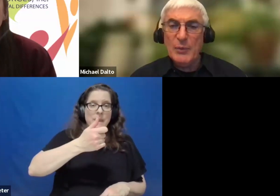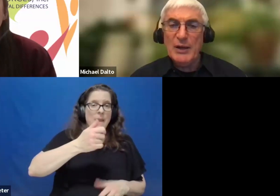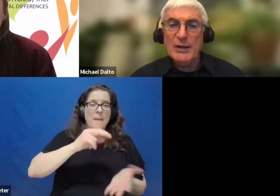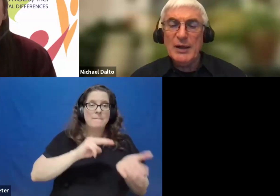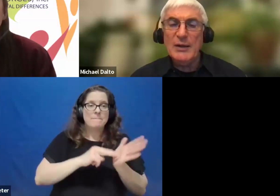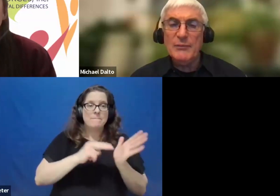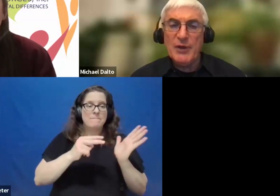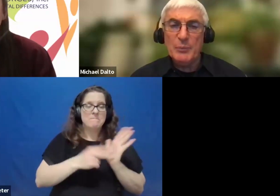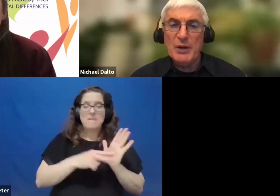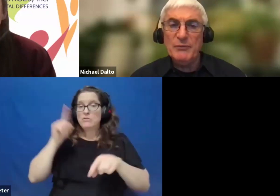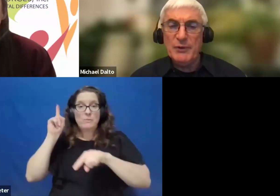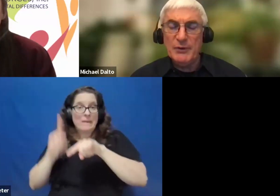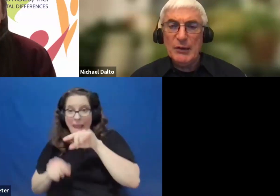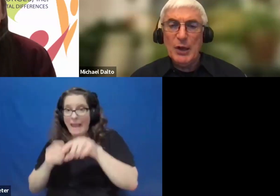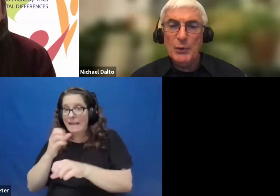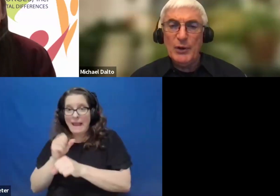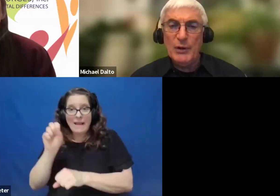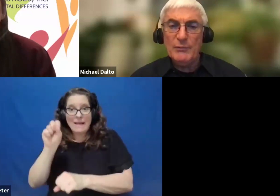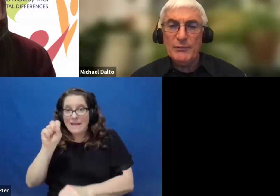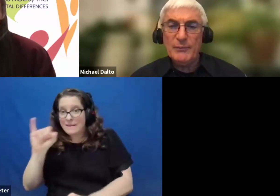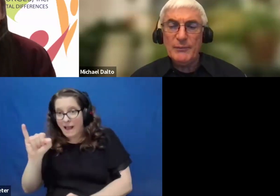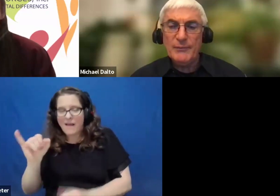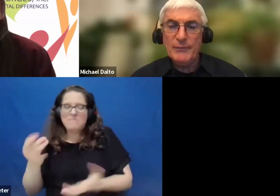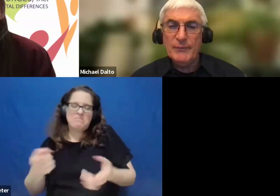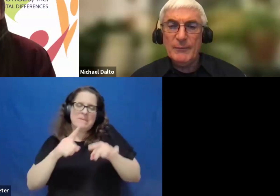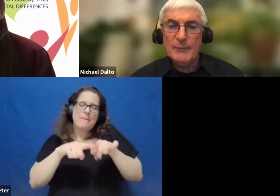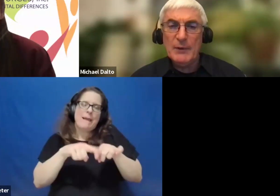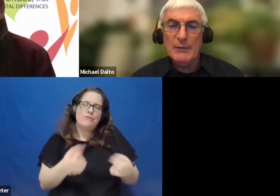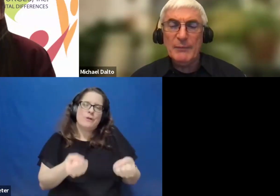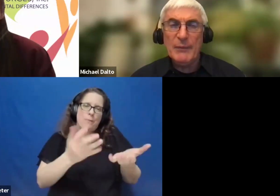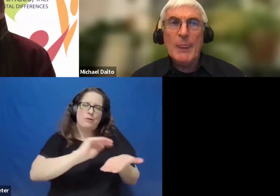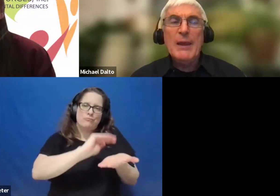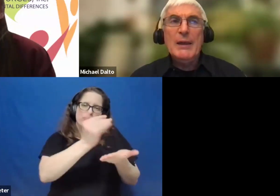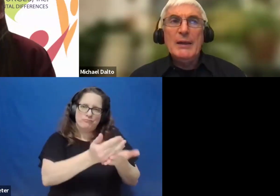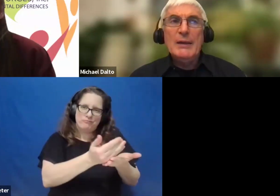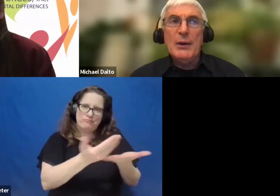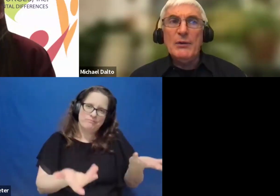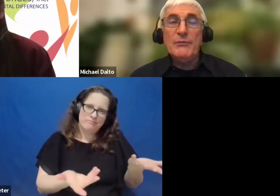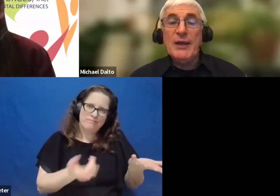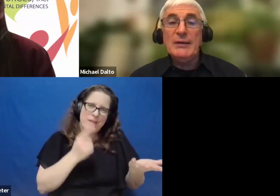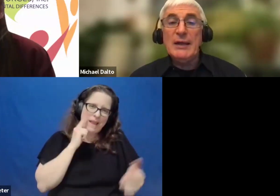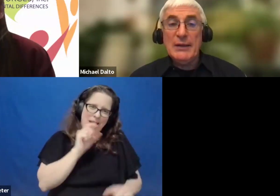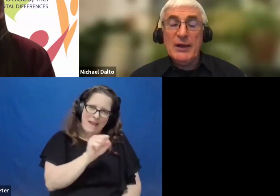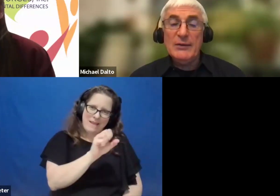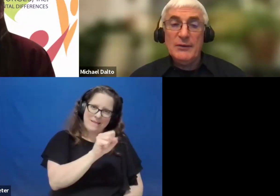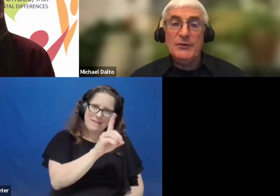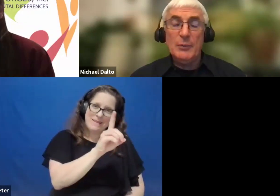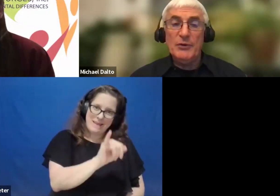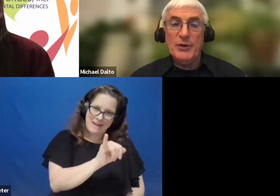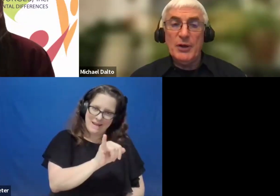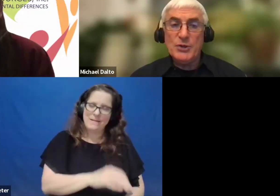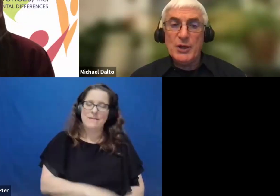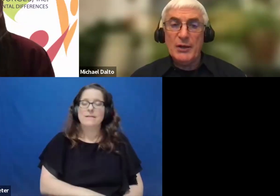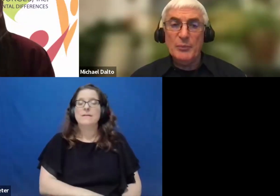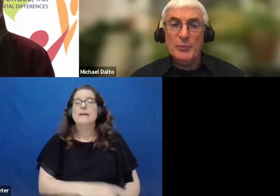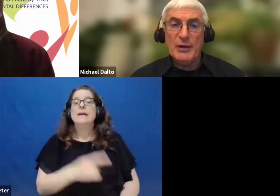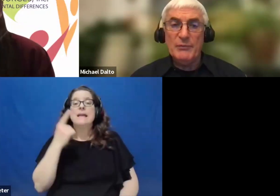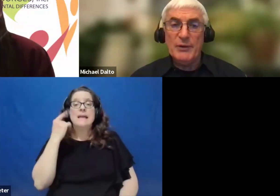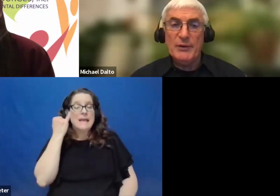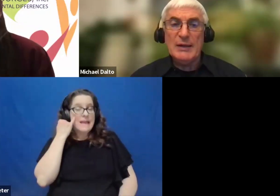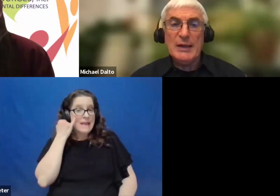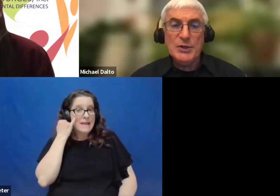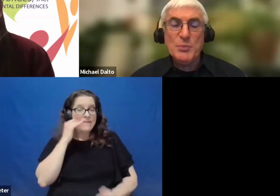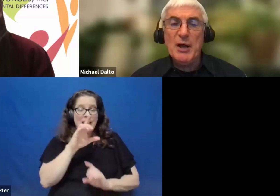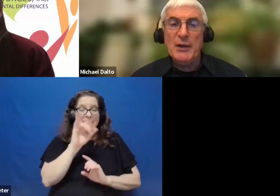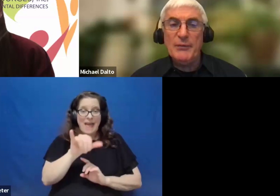SSI and Medicaid if that benefit is low enough. Okay. Now, if they get that disabled adult child